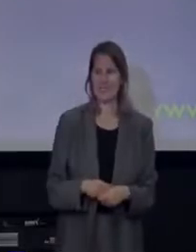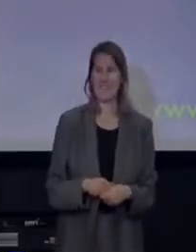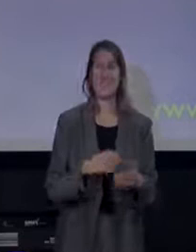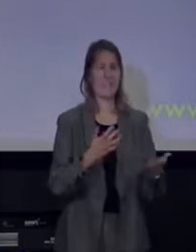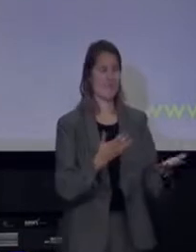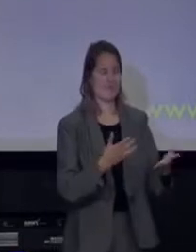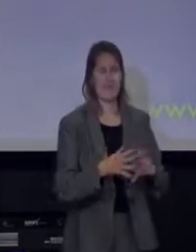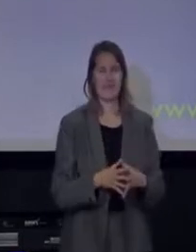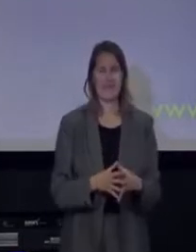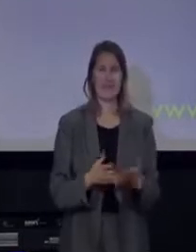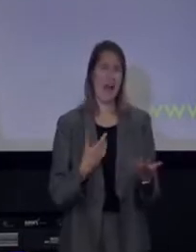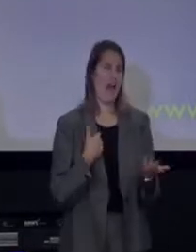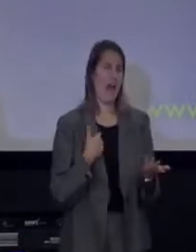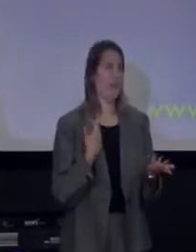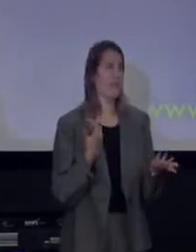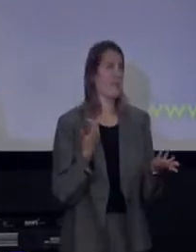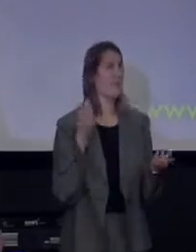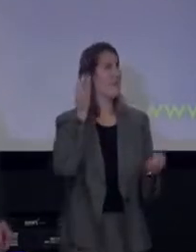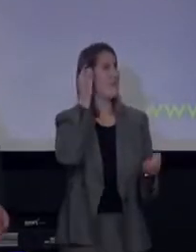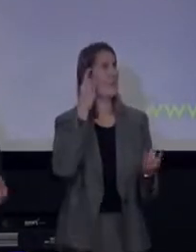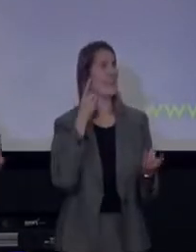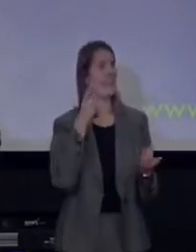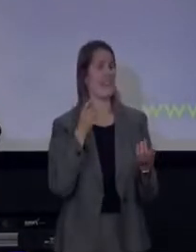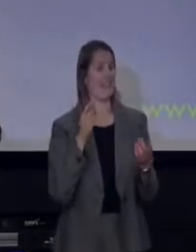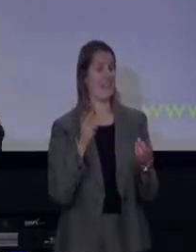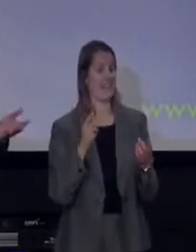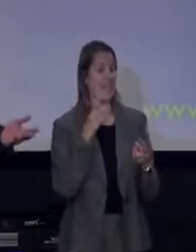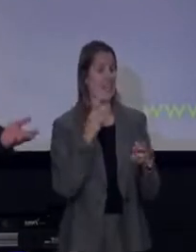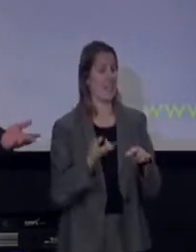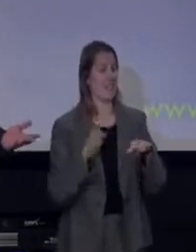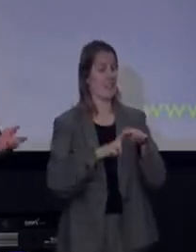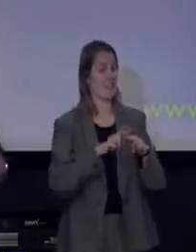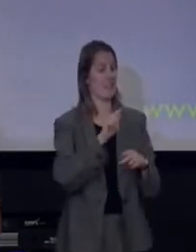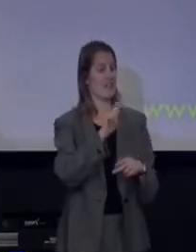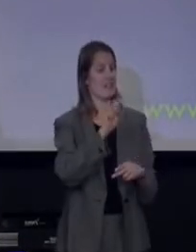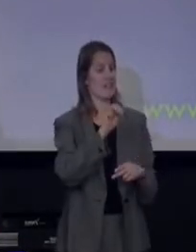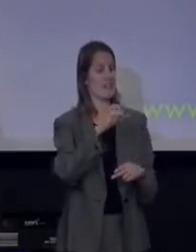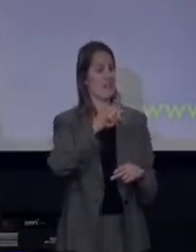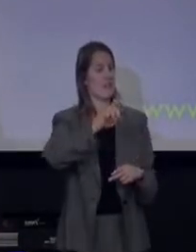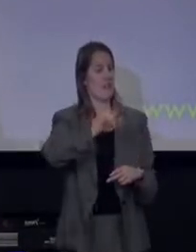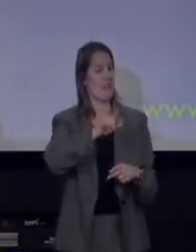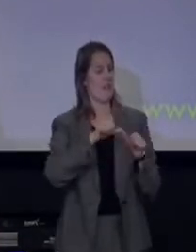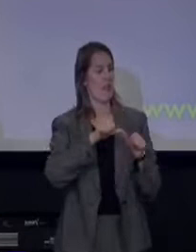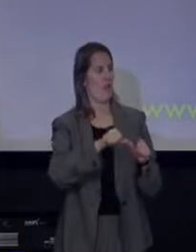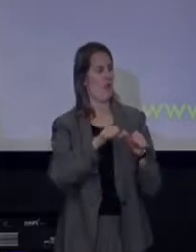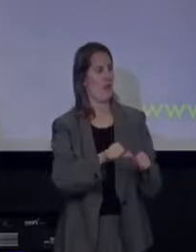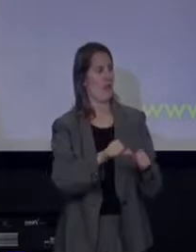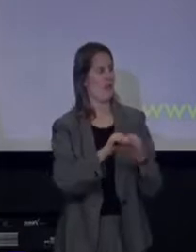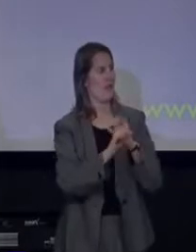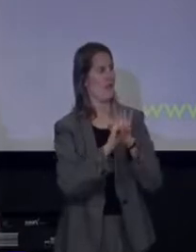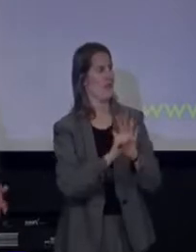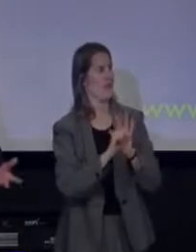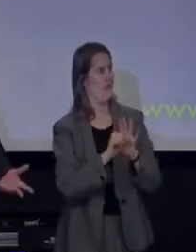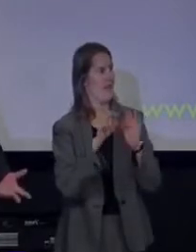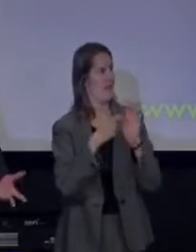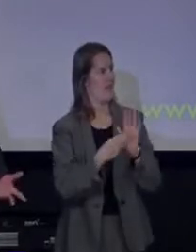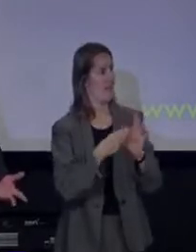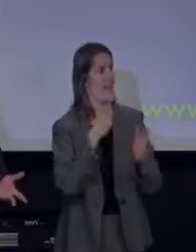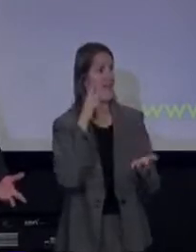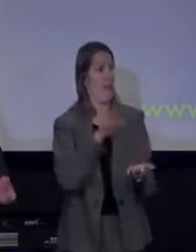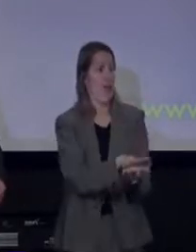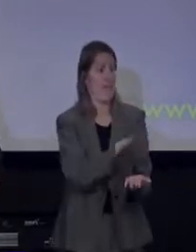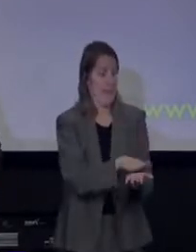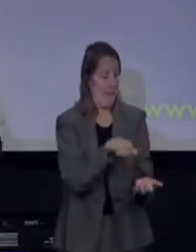I mean, just speculatively, of course, it increases the temporal longevity of that symbolic representation by having it on